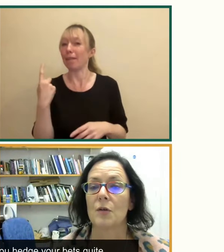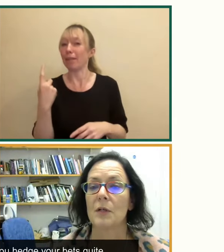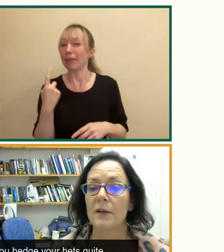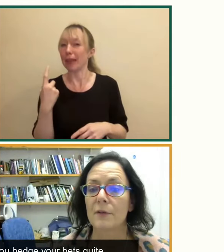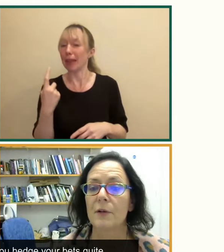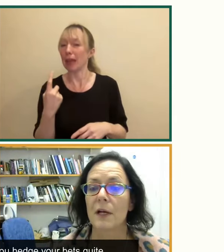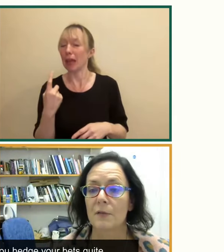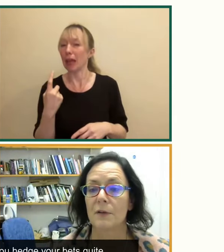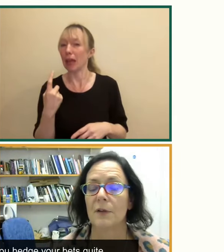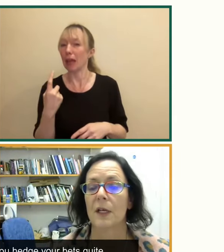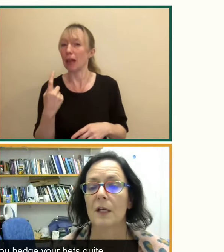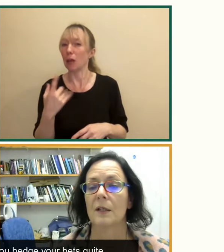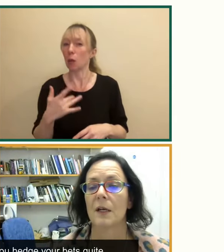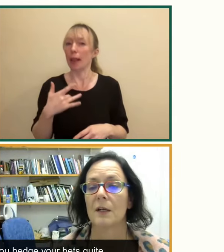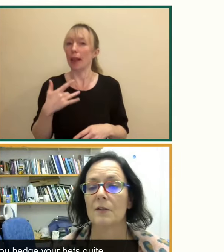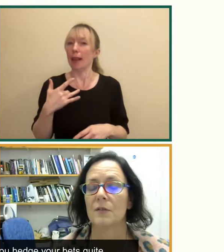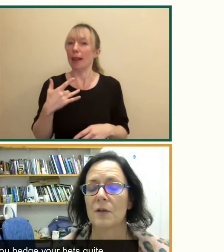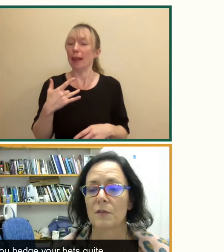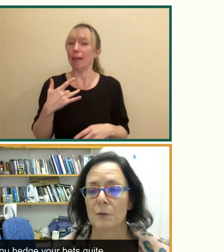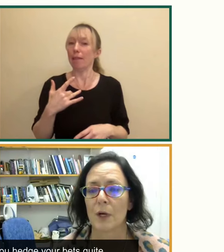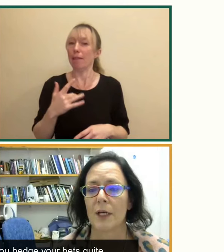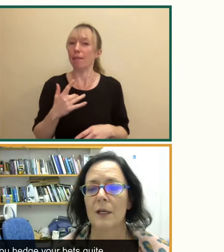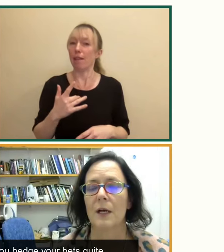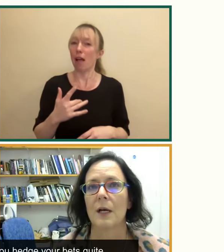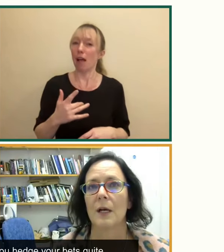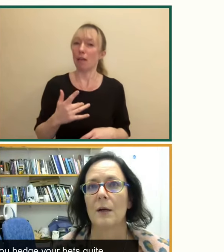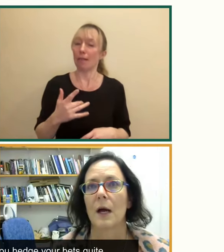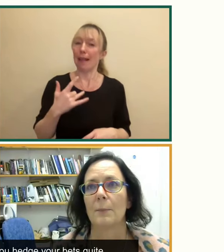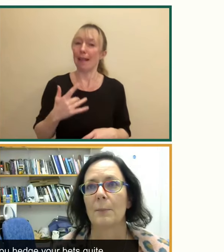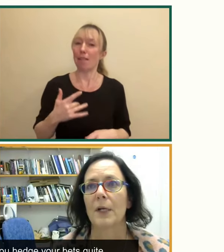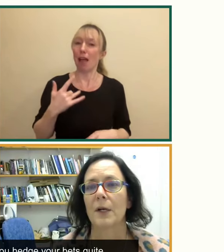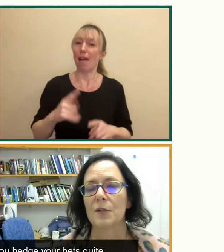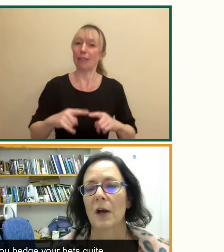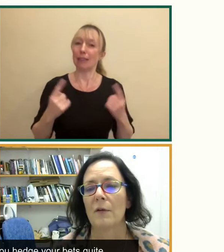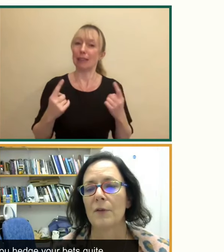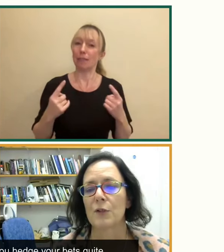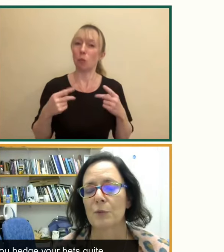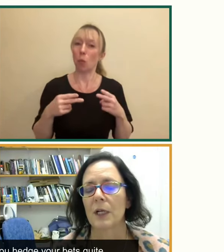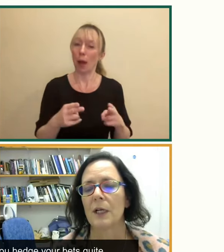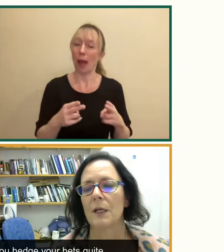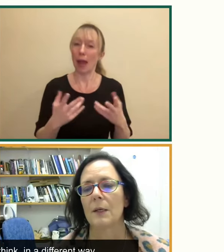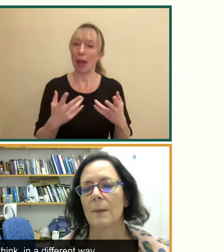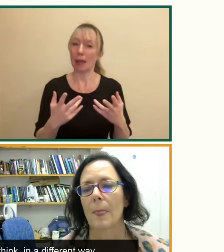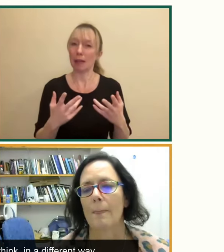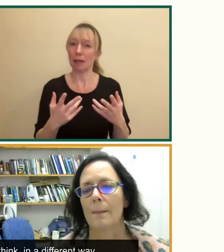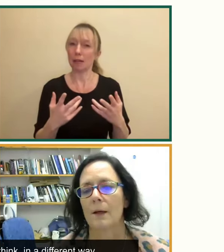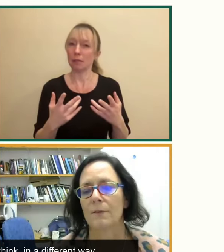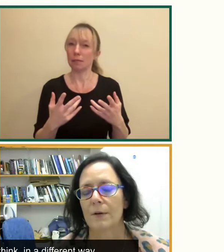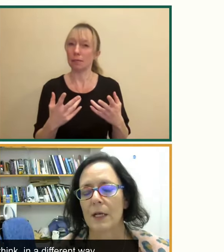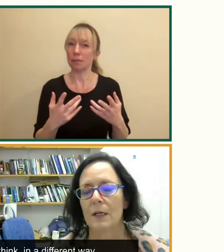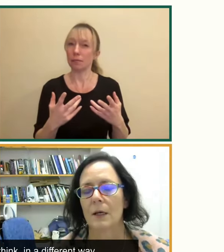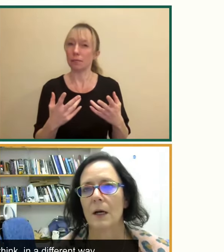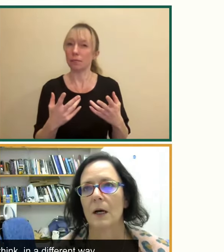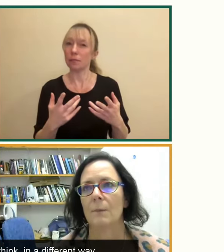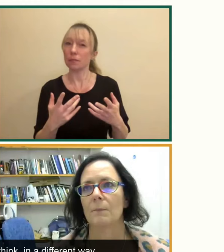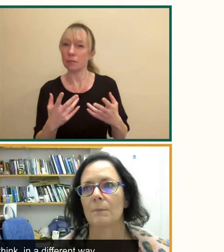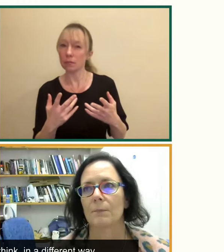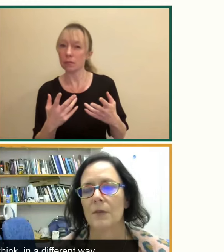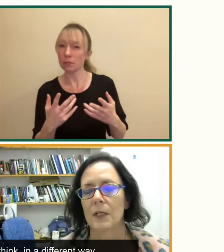So you live your life, I think, in a different way, because you have this really